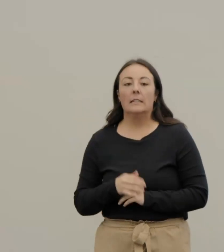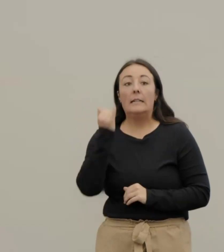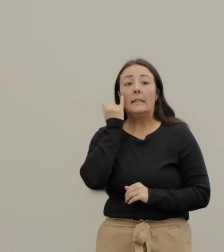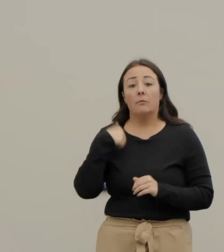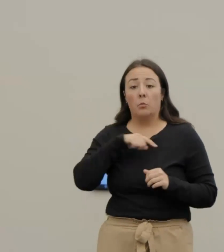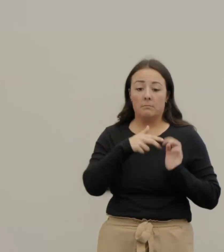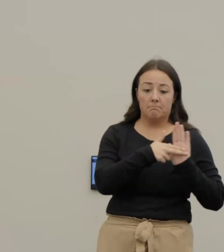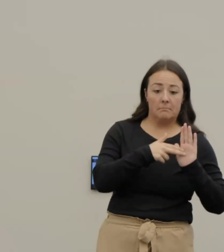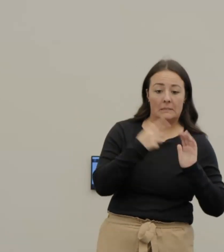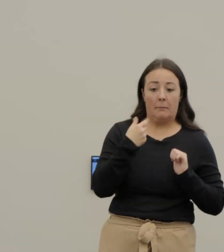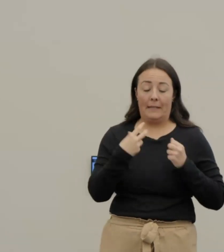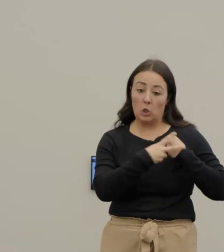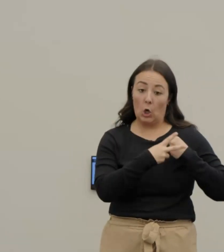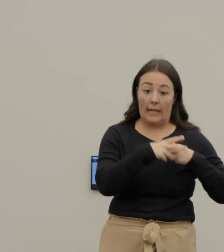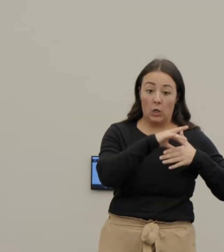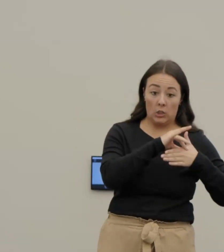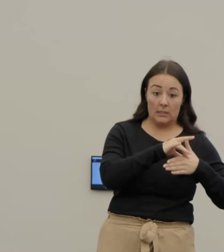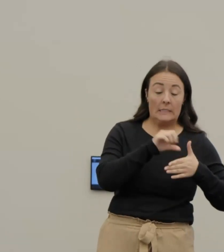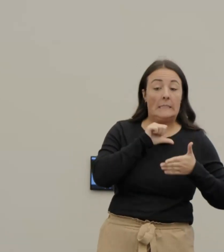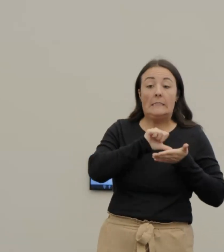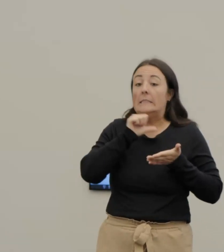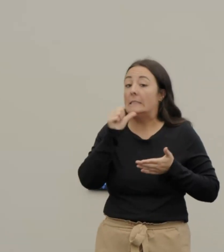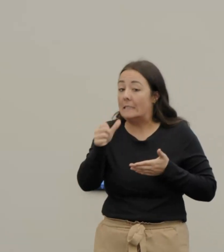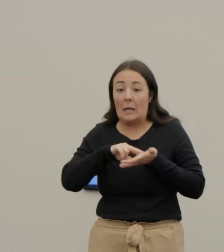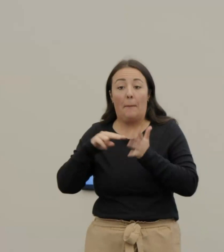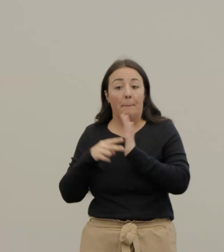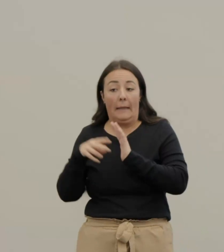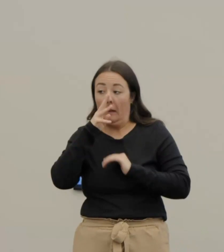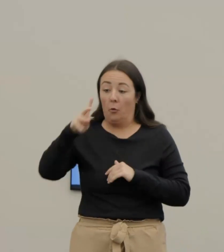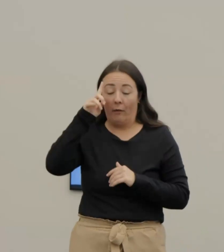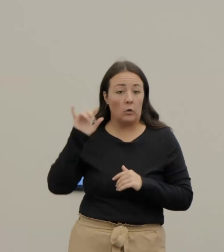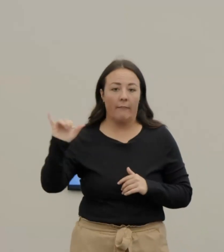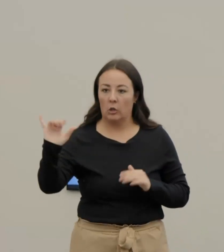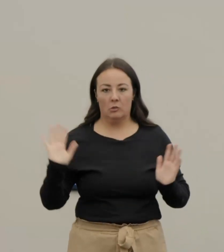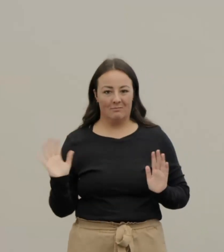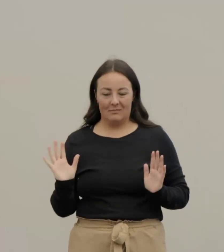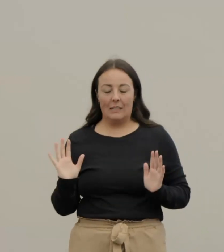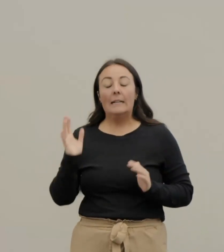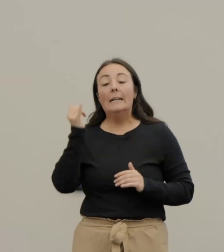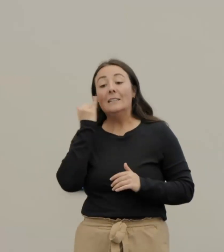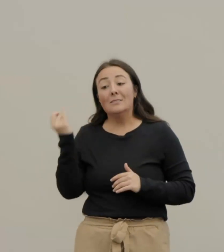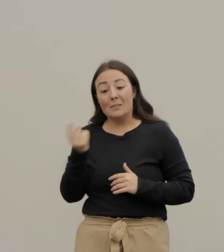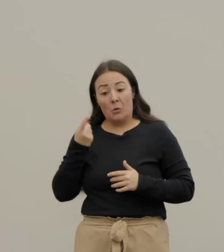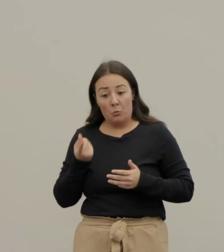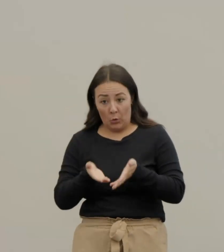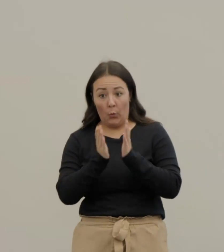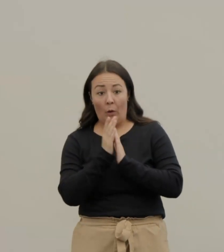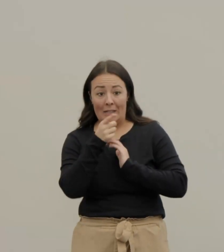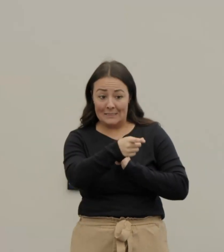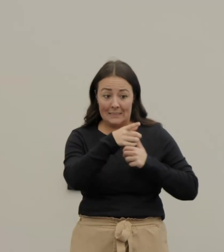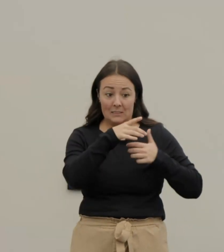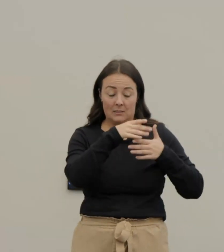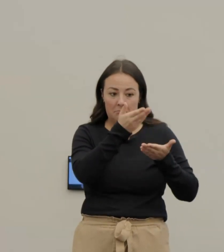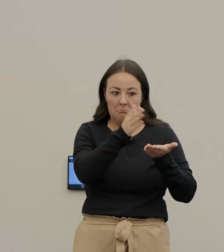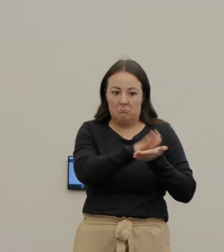that doesn't mean you can ignore it forever. It does to a point. If somebody requests that document or that web